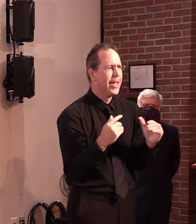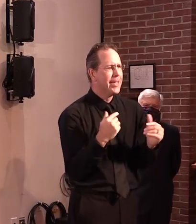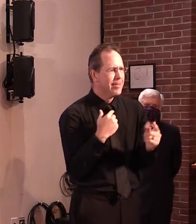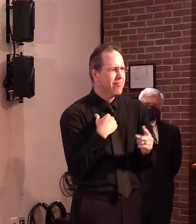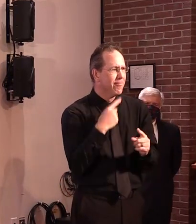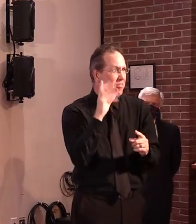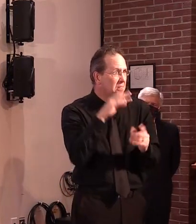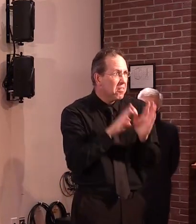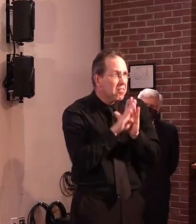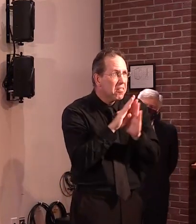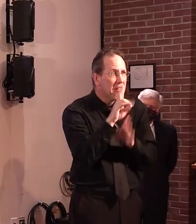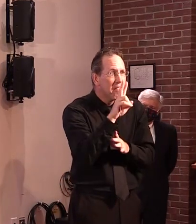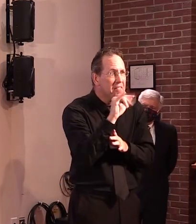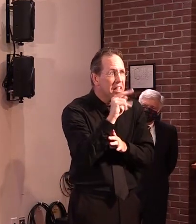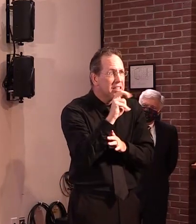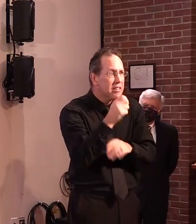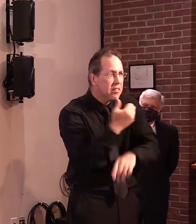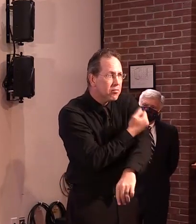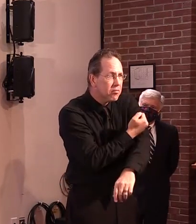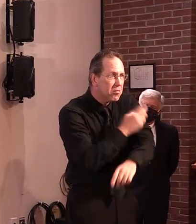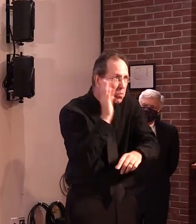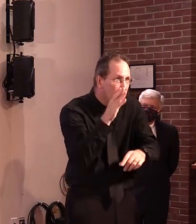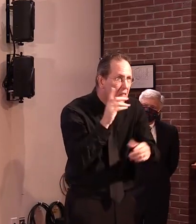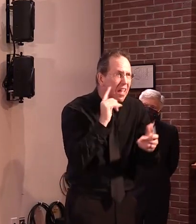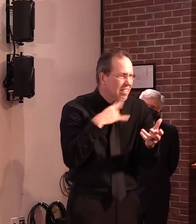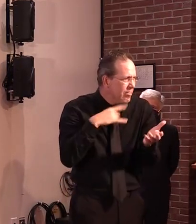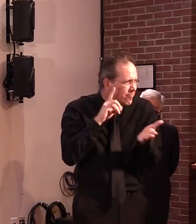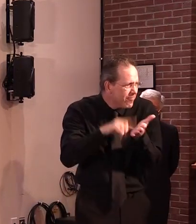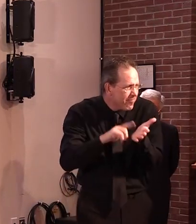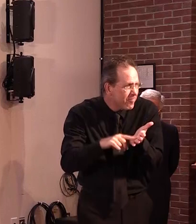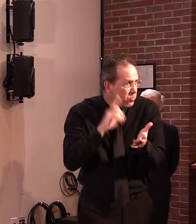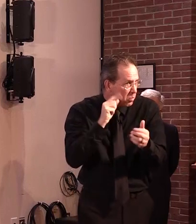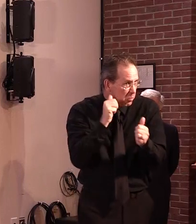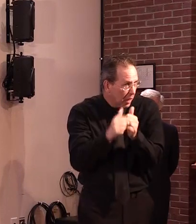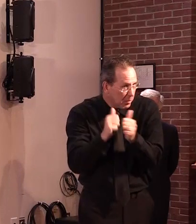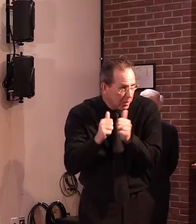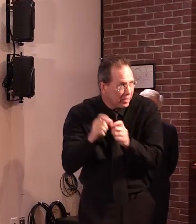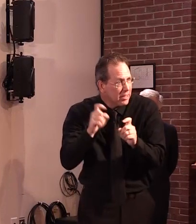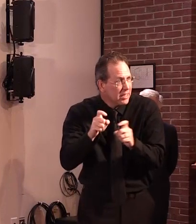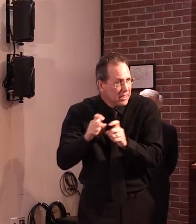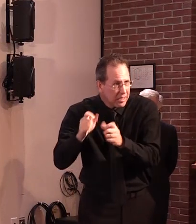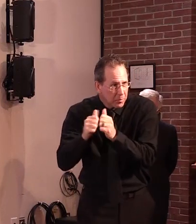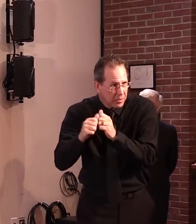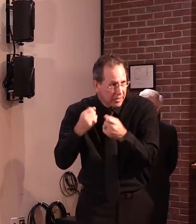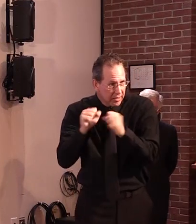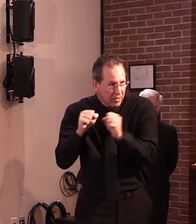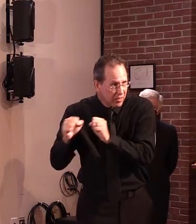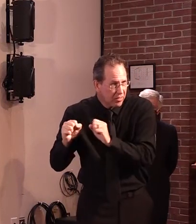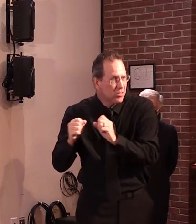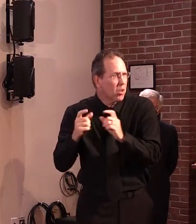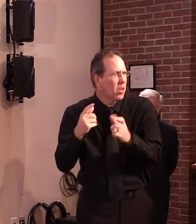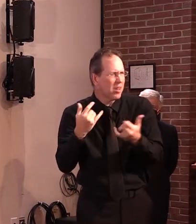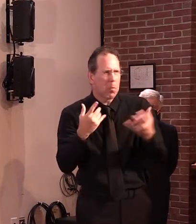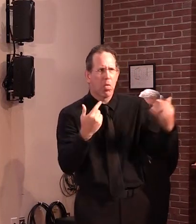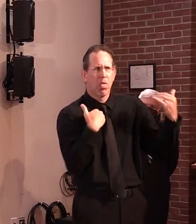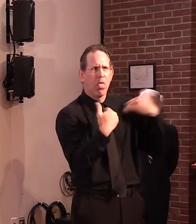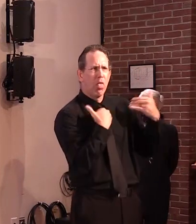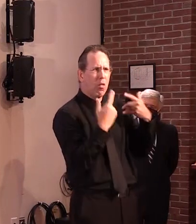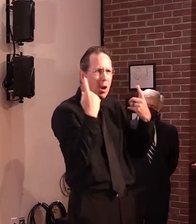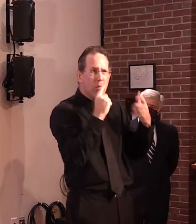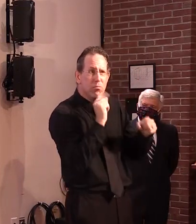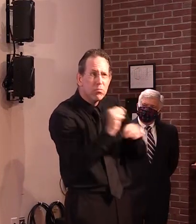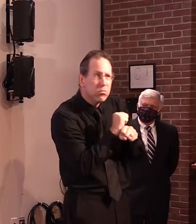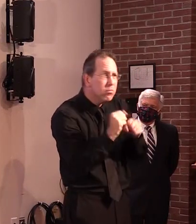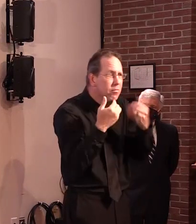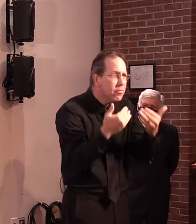process regarding vaccines. Can you help Vermonters understand the research and the process of vaccine